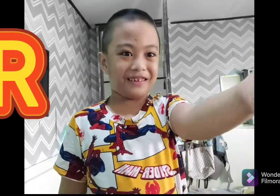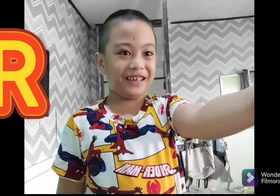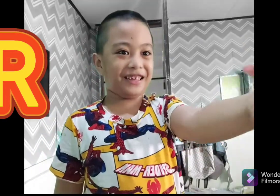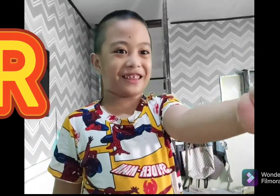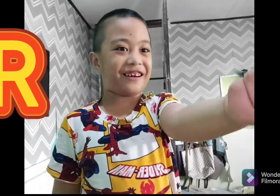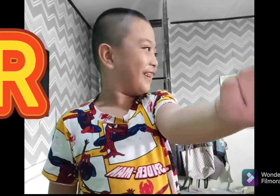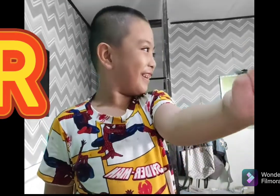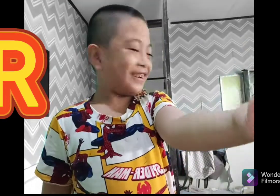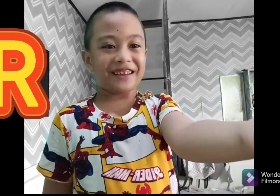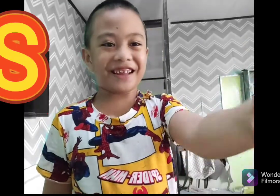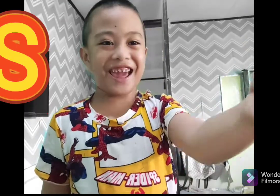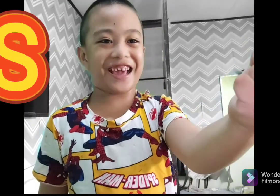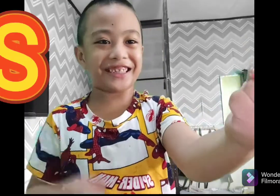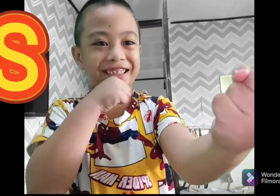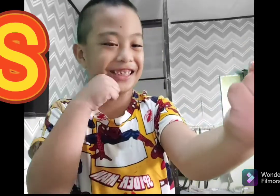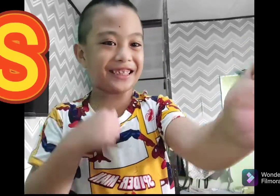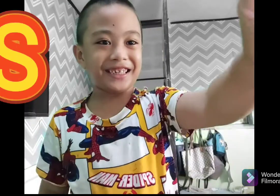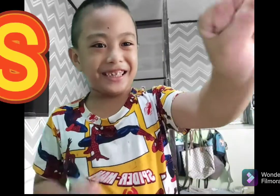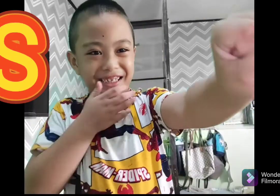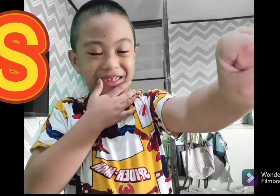The letter R is T